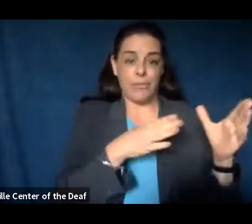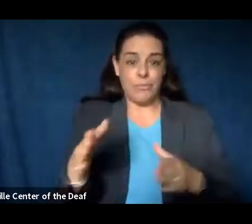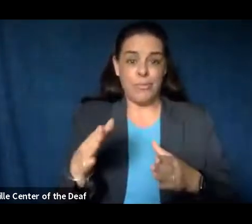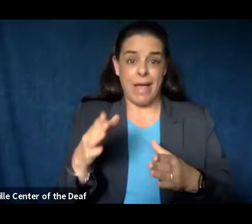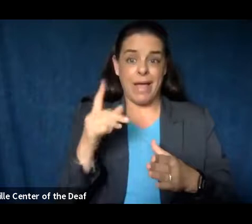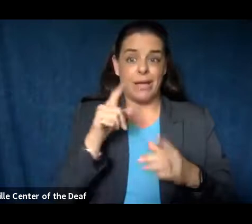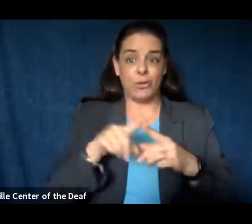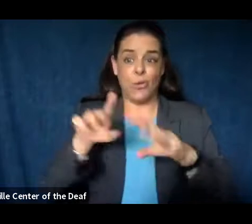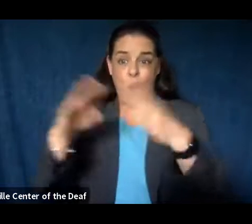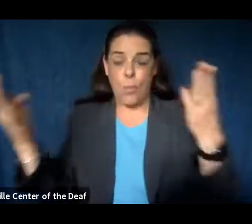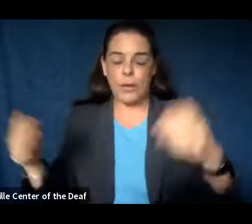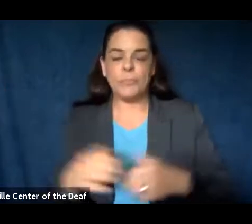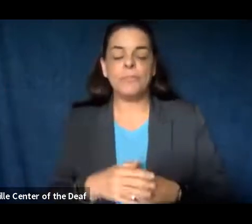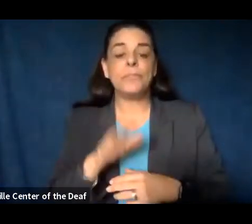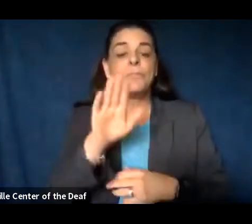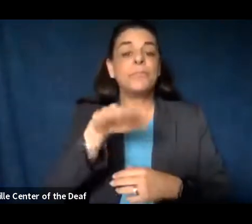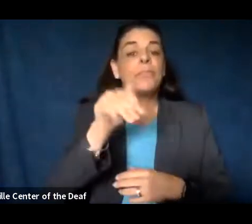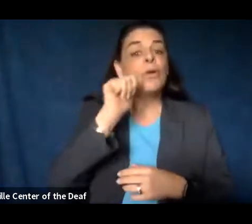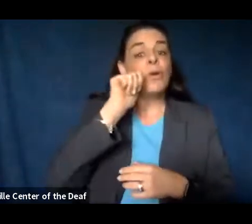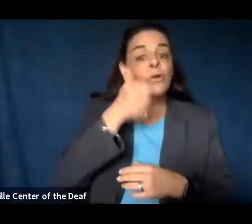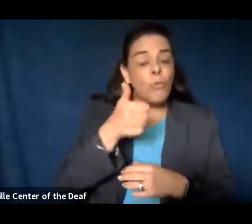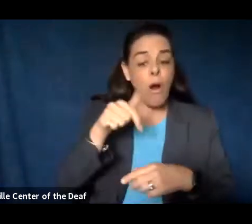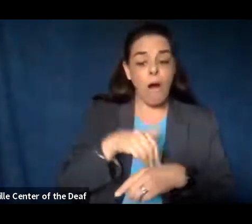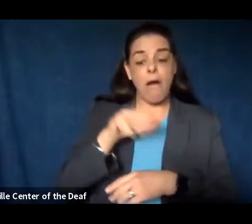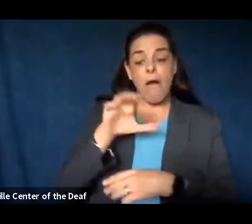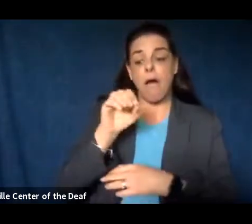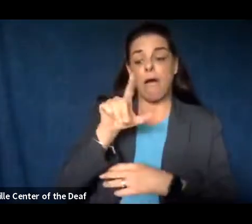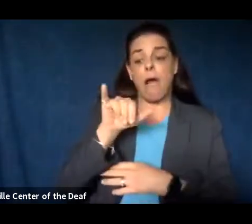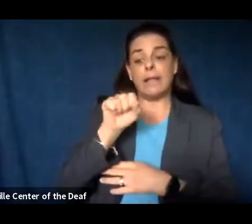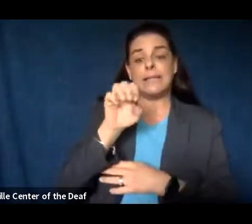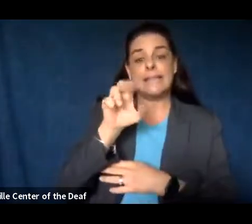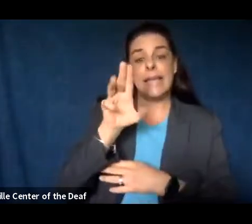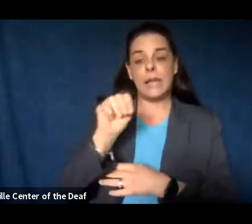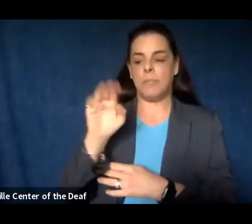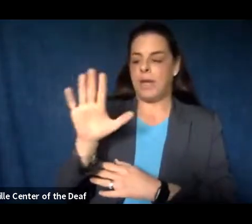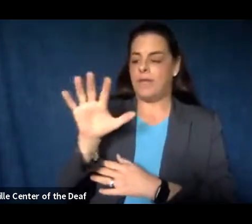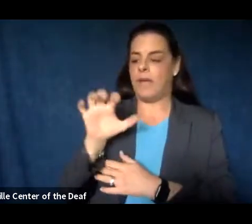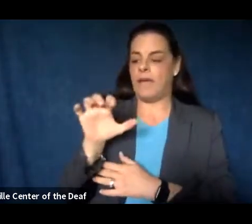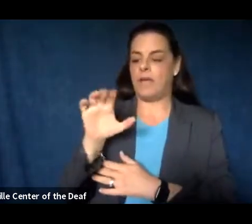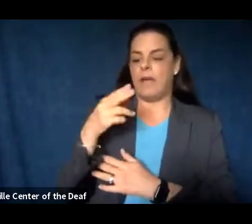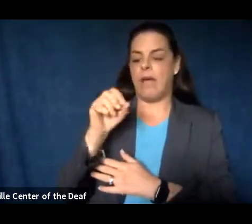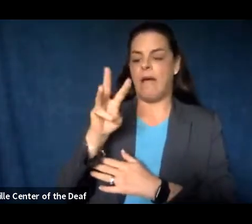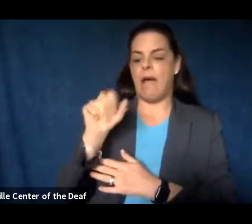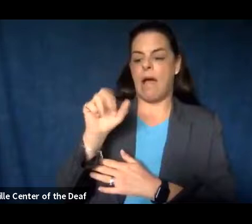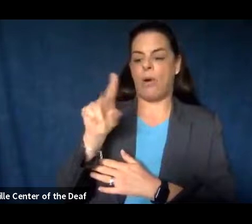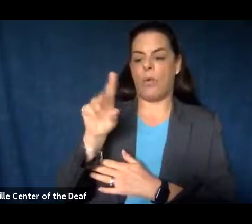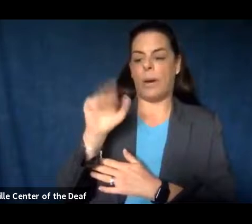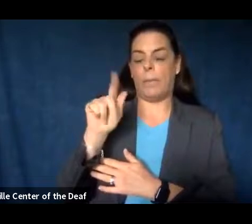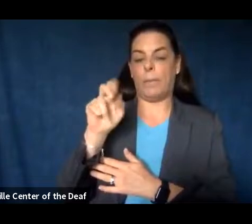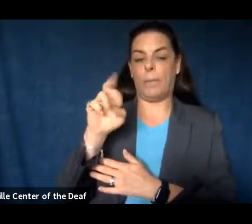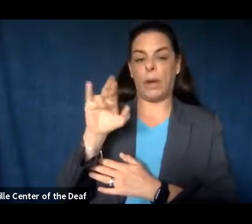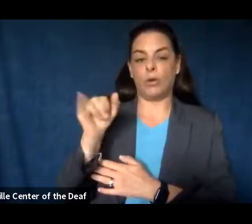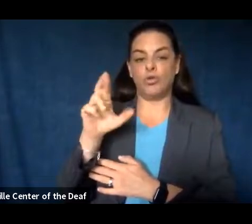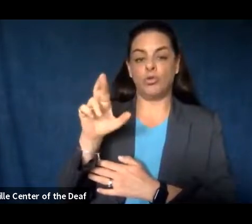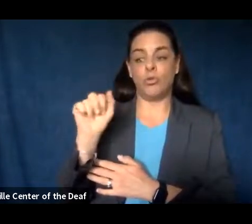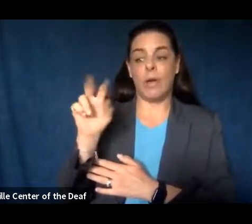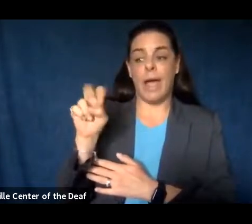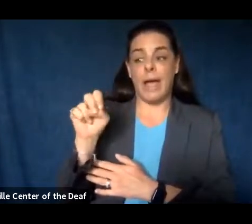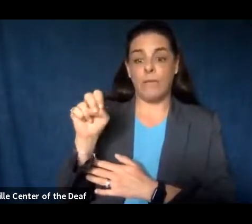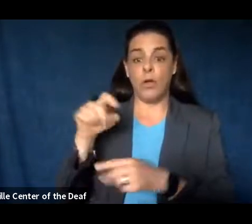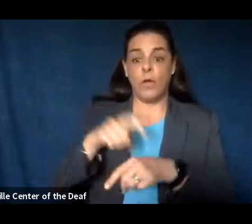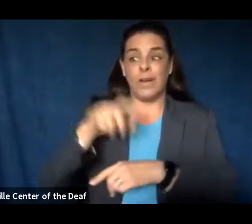at the Coliseum, located at 500 Howard Baker Jr. Avenue from 10 a.m. to 2